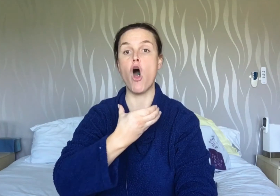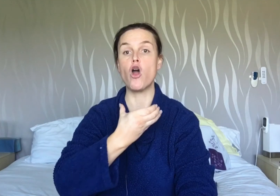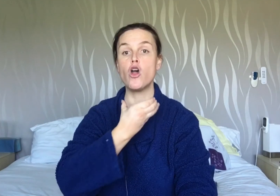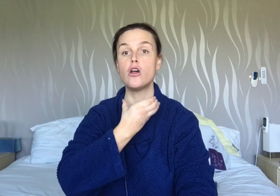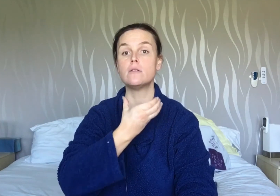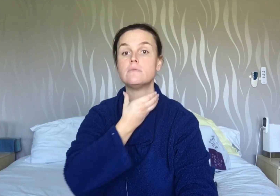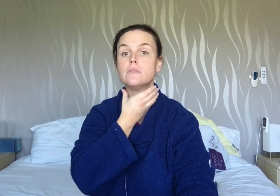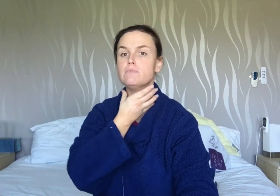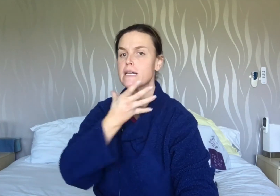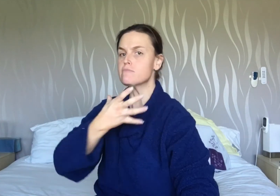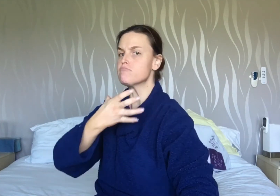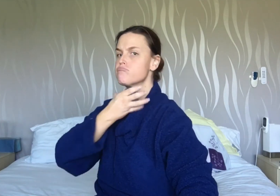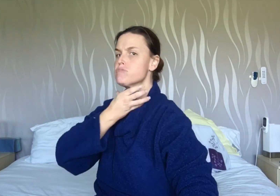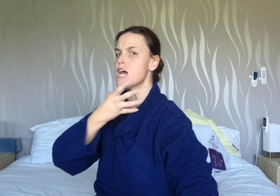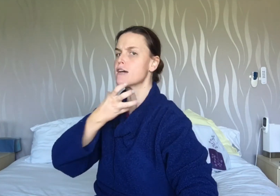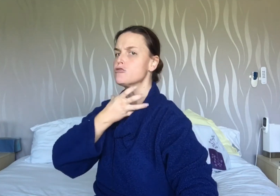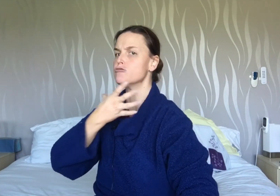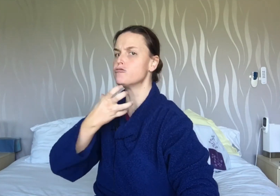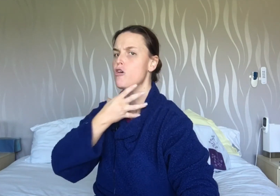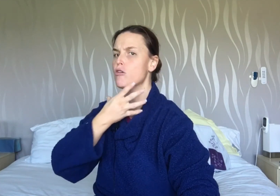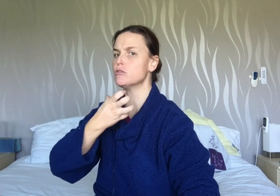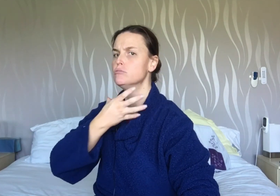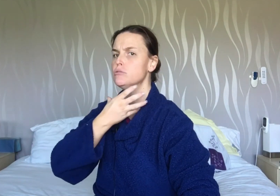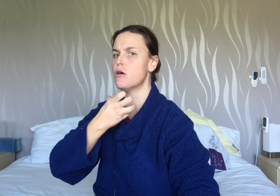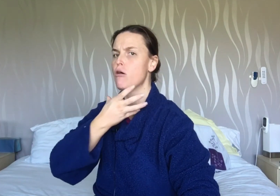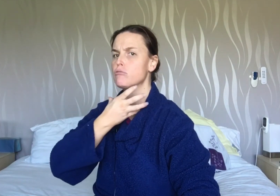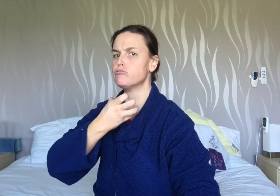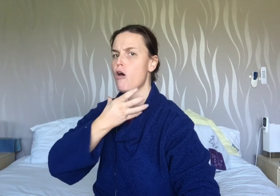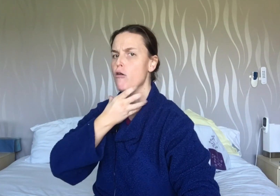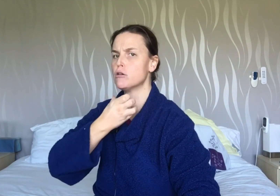Frog. Big neck on the frog. No, frog.